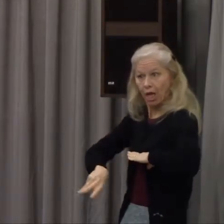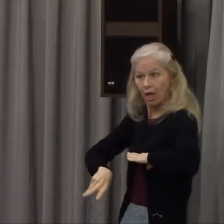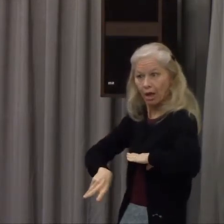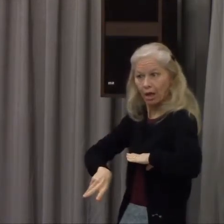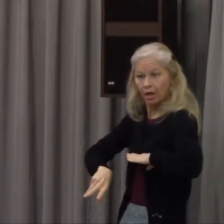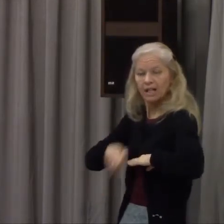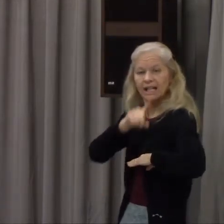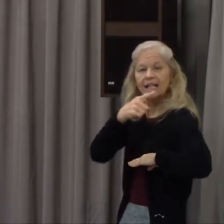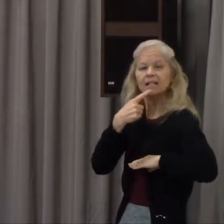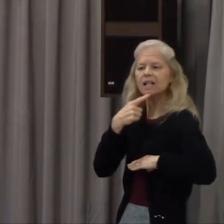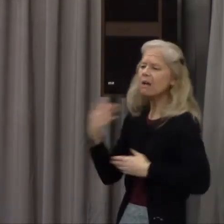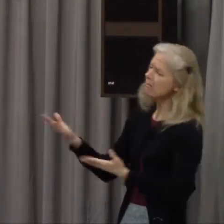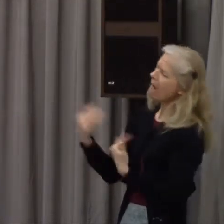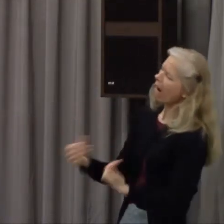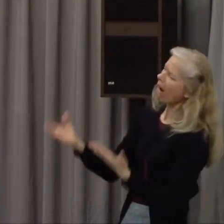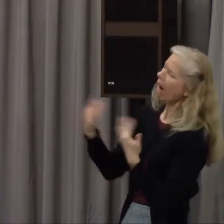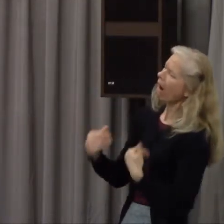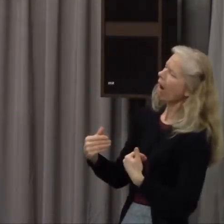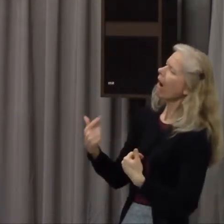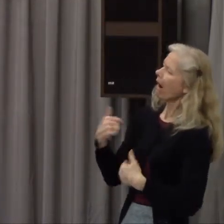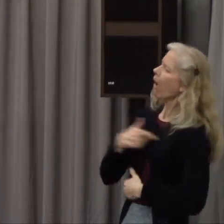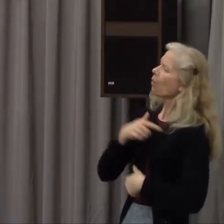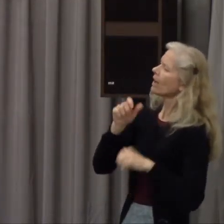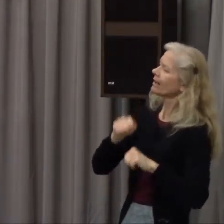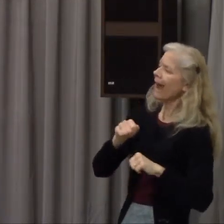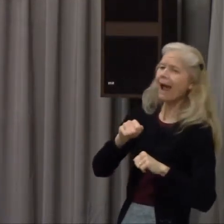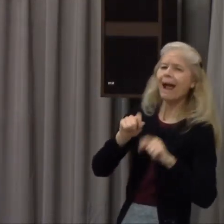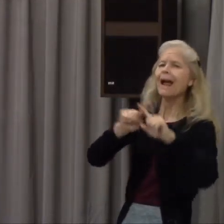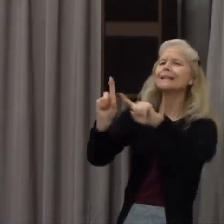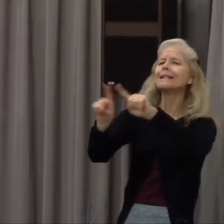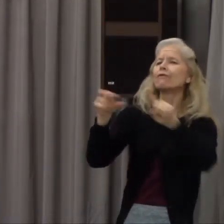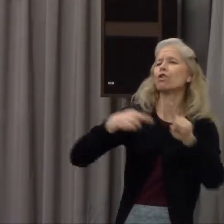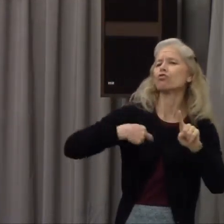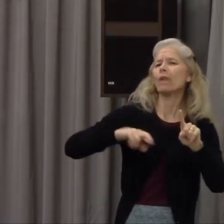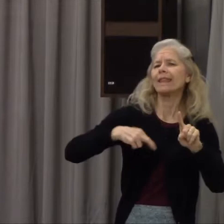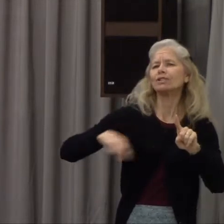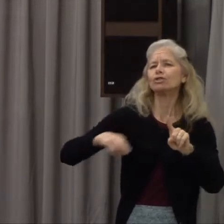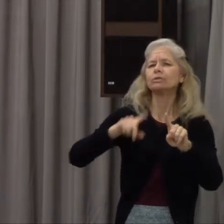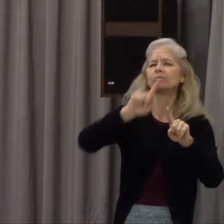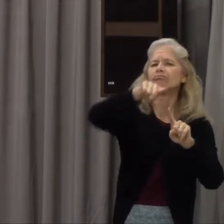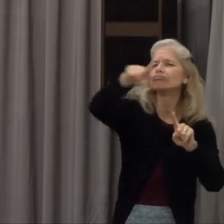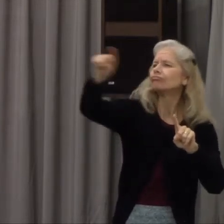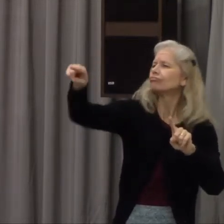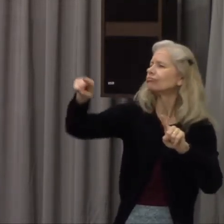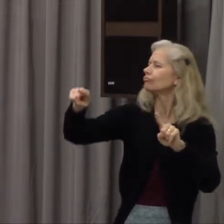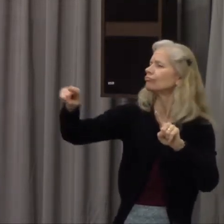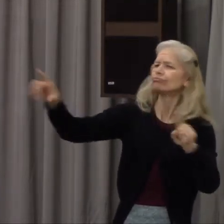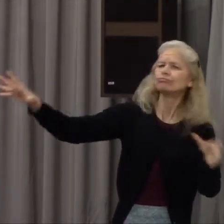And also, the doctrine of the Nicolaitans, verse 15. Which thing I